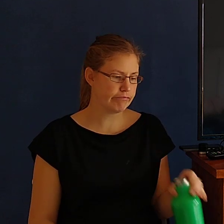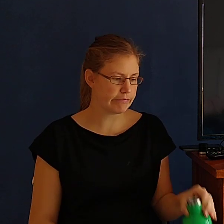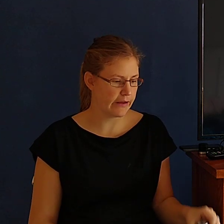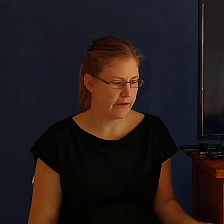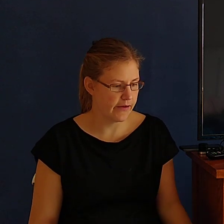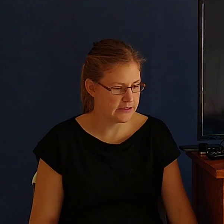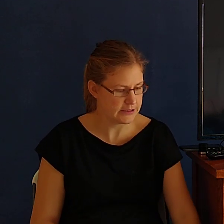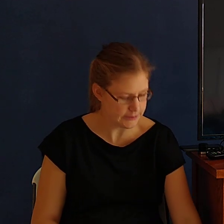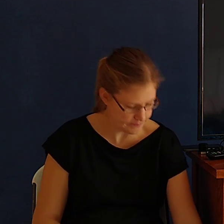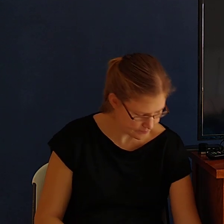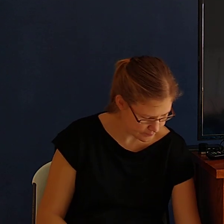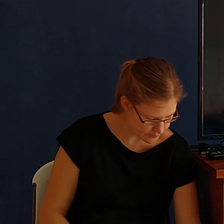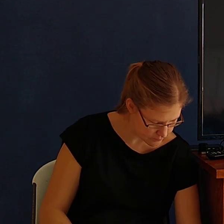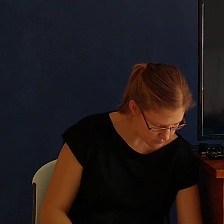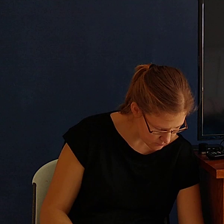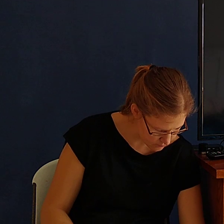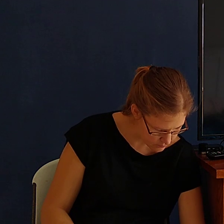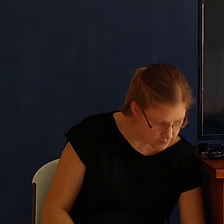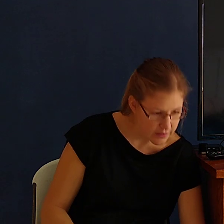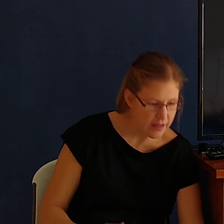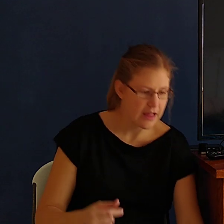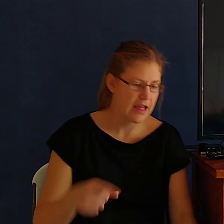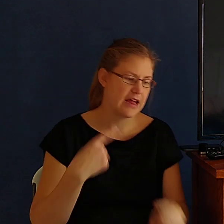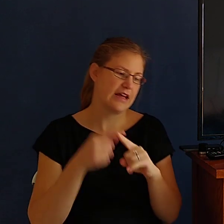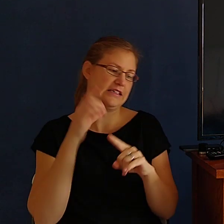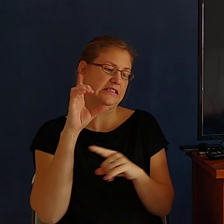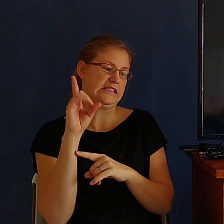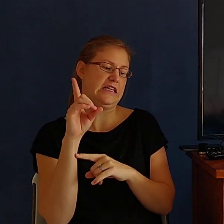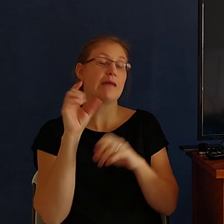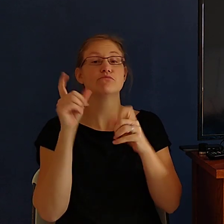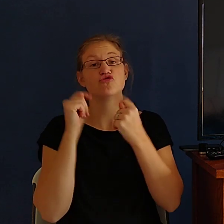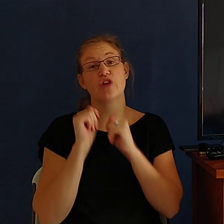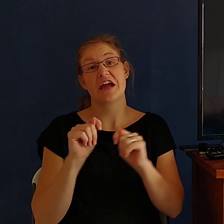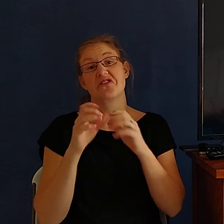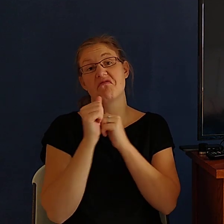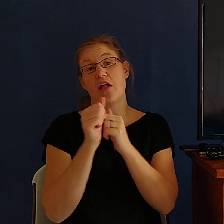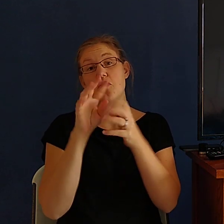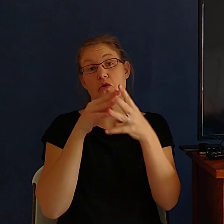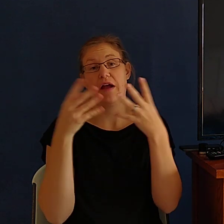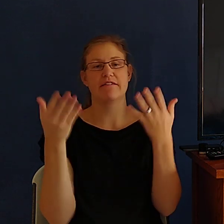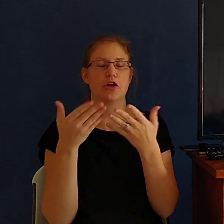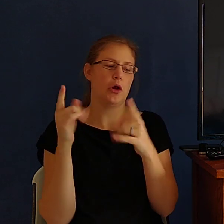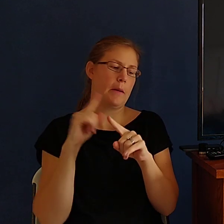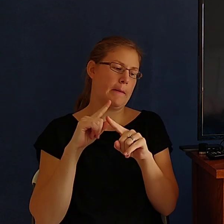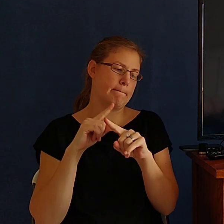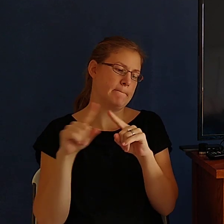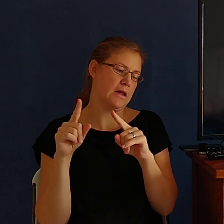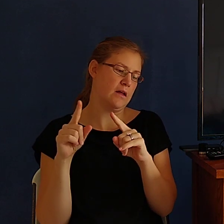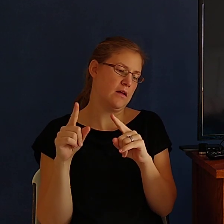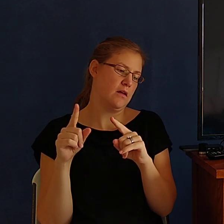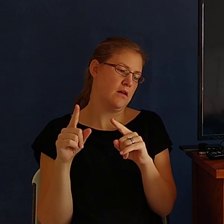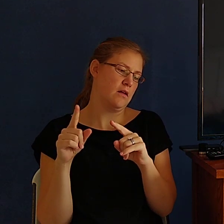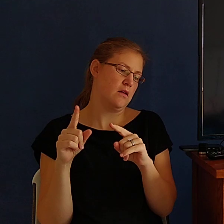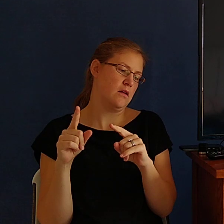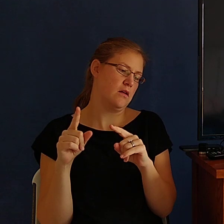graph here, but you can choose the first node is D, and then B, and then